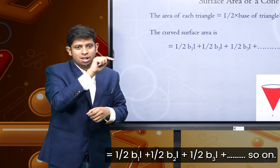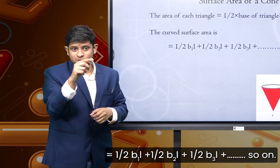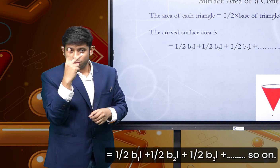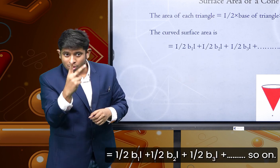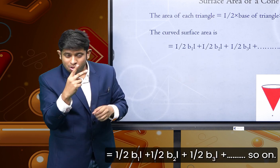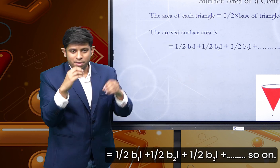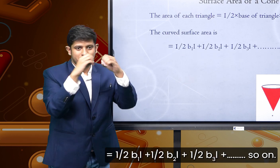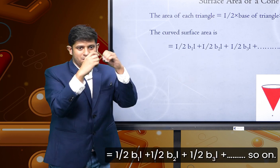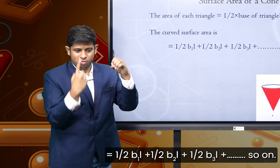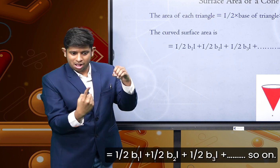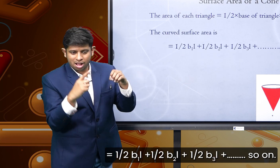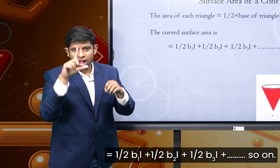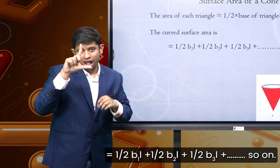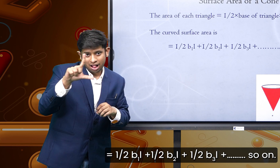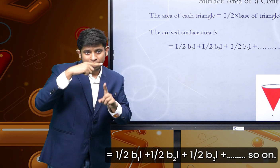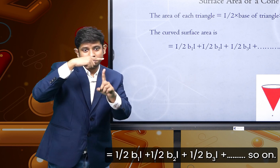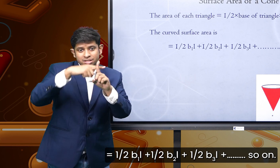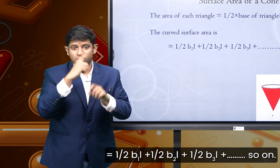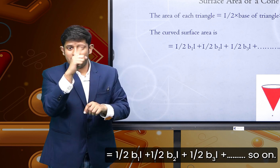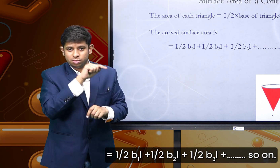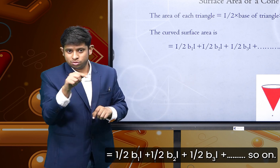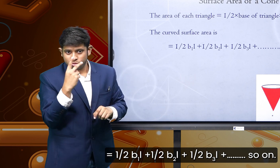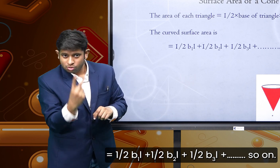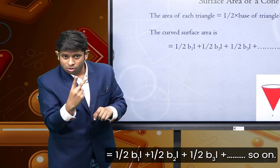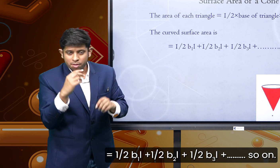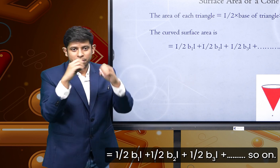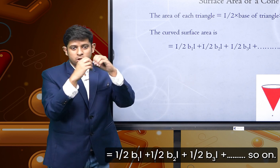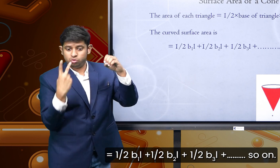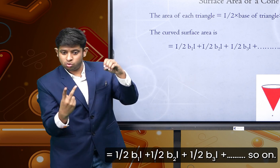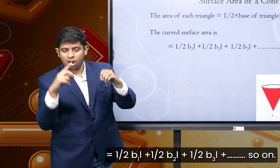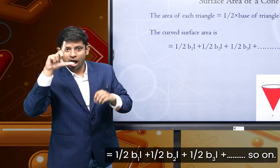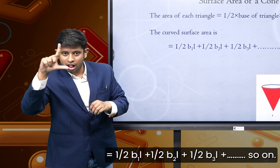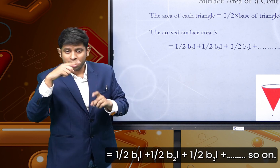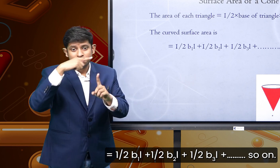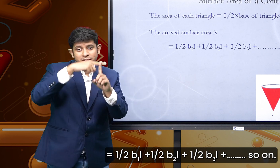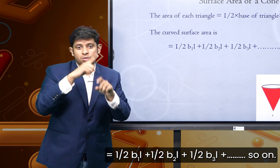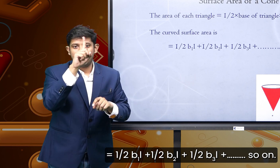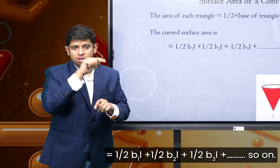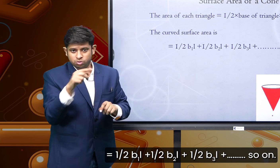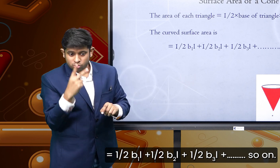half B1 into L plus half B2 into L plus half B3 into L, so on.